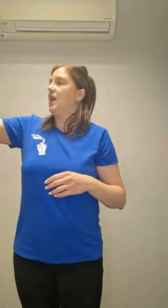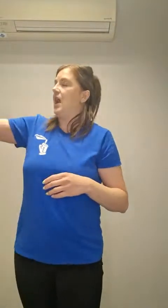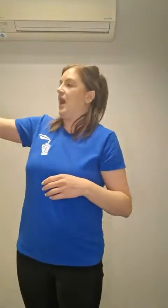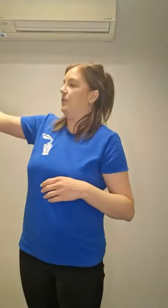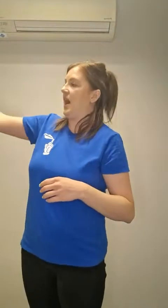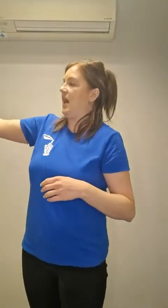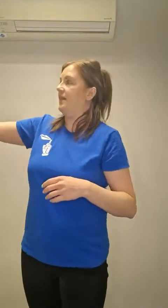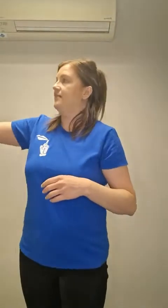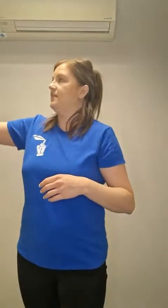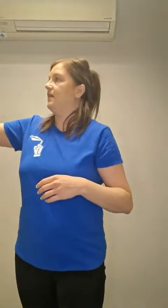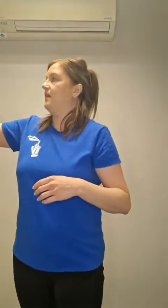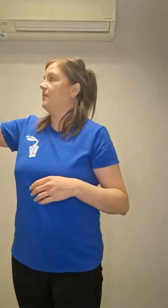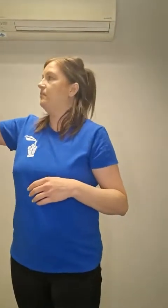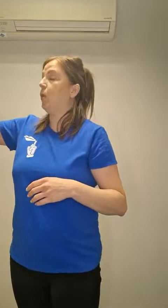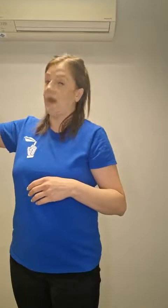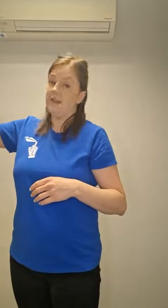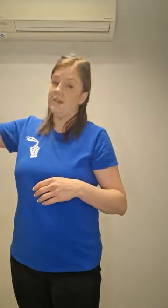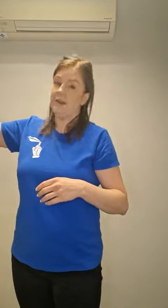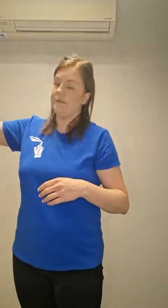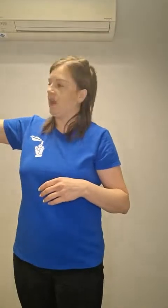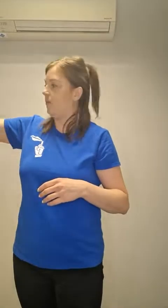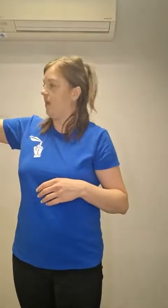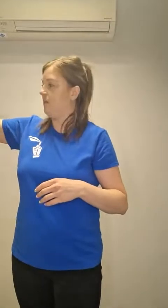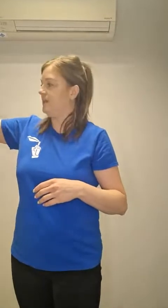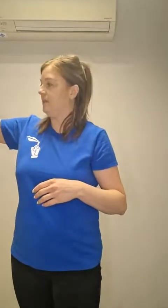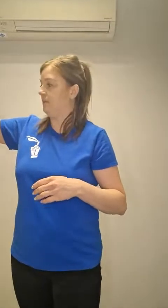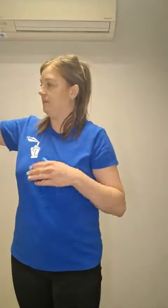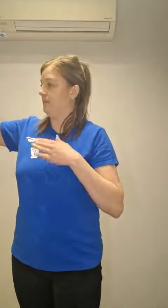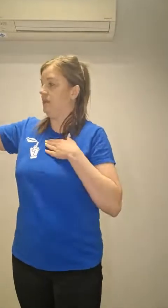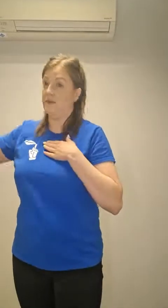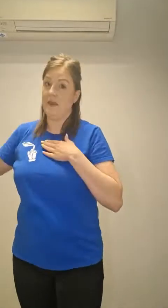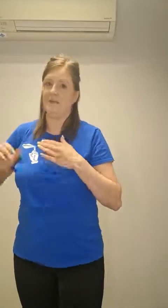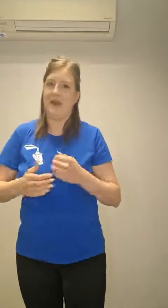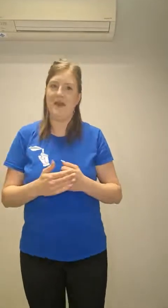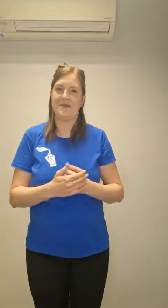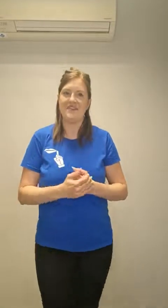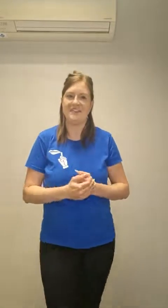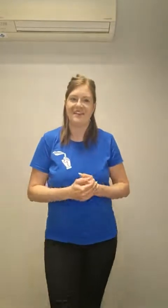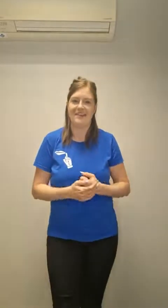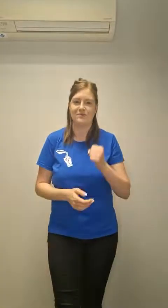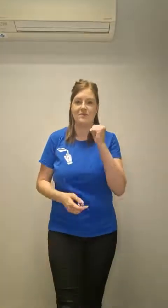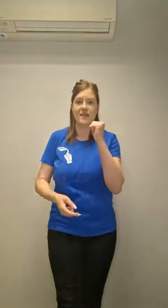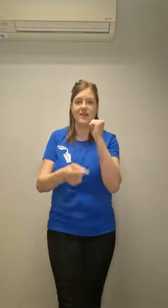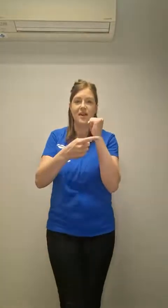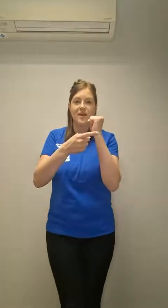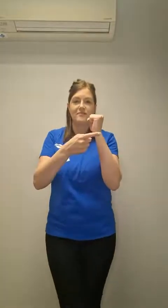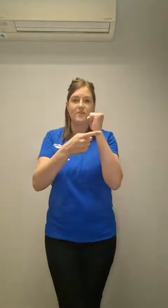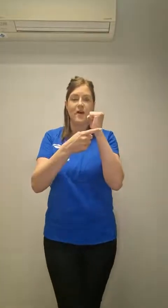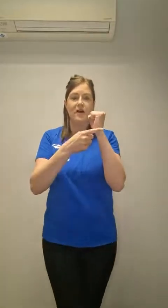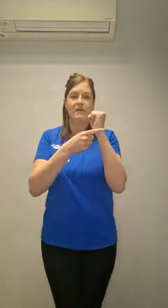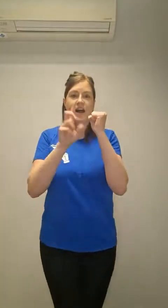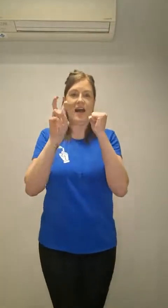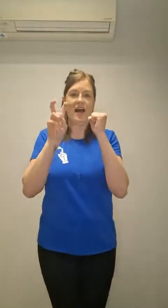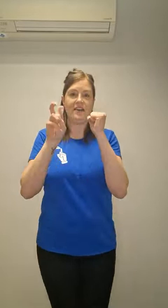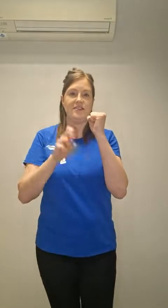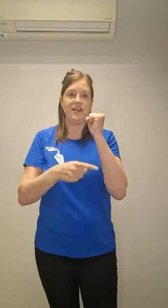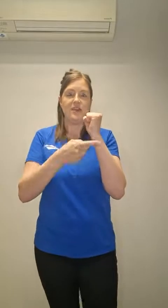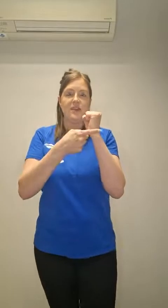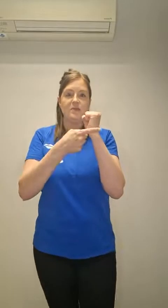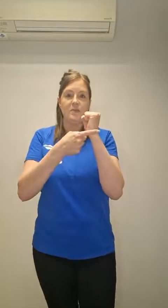Our hands can then point, and when we when we say this, we mean the part of our hand to be